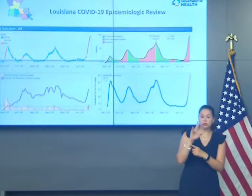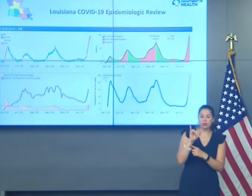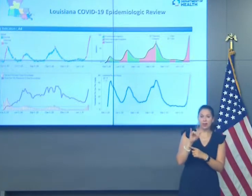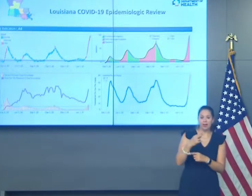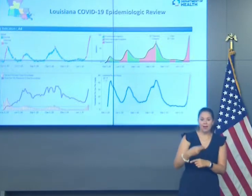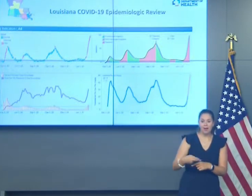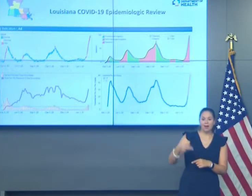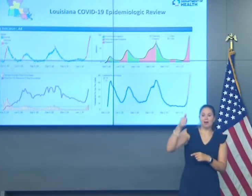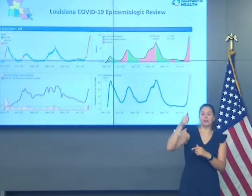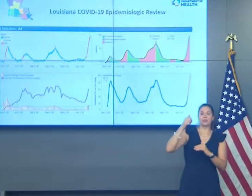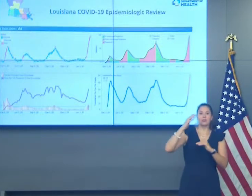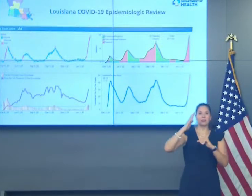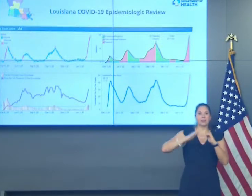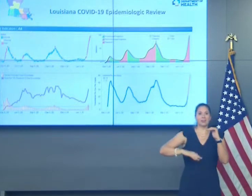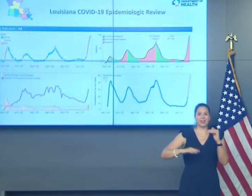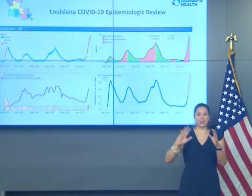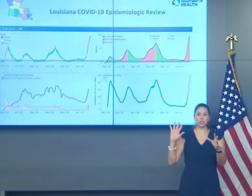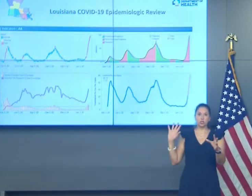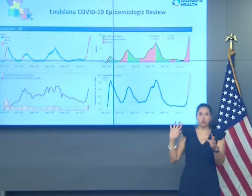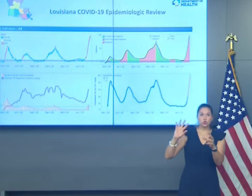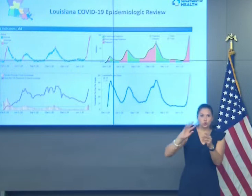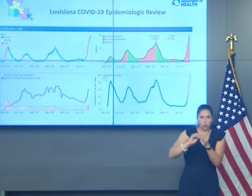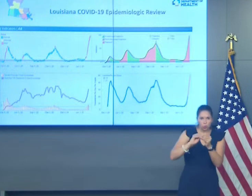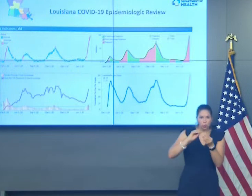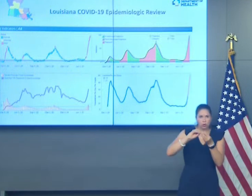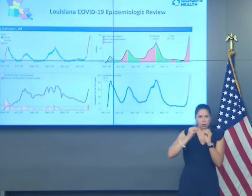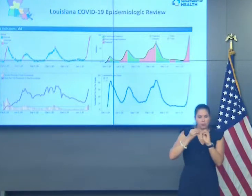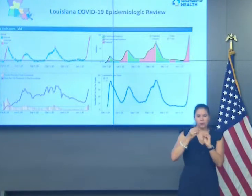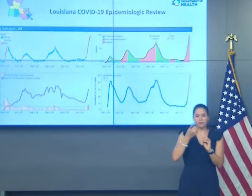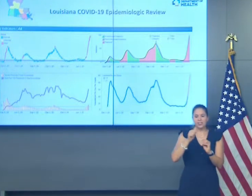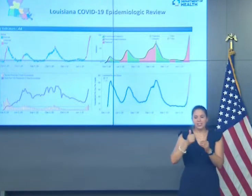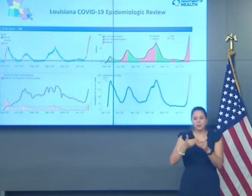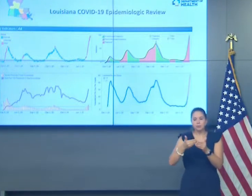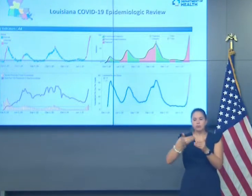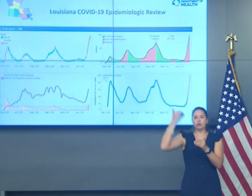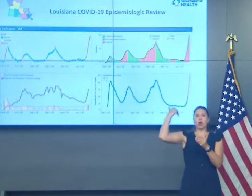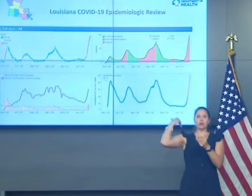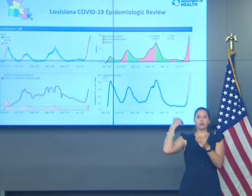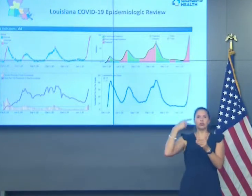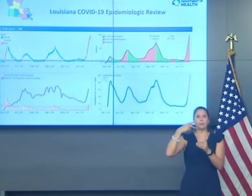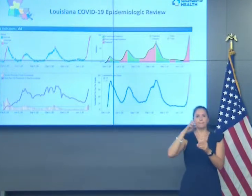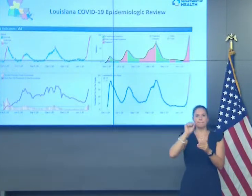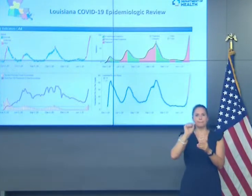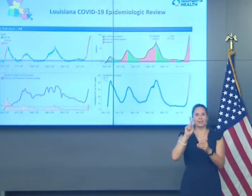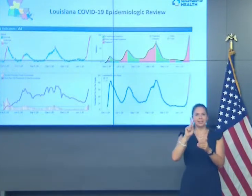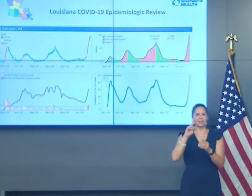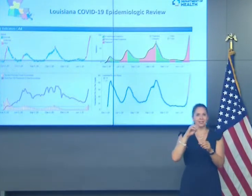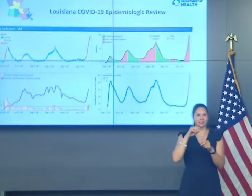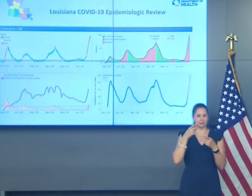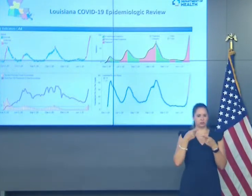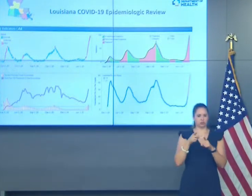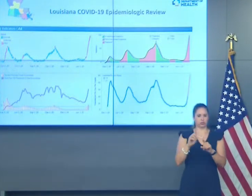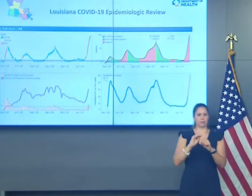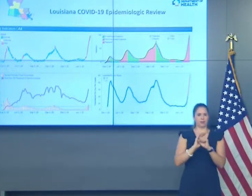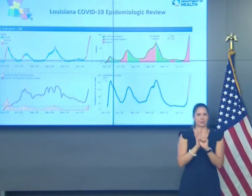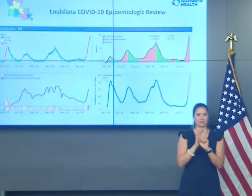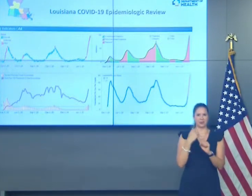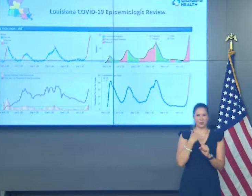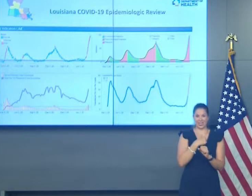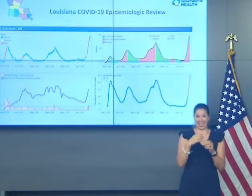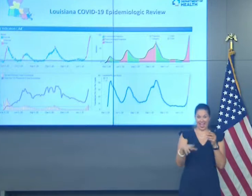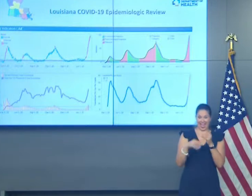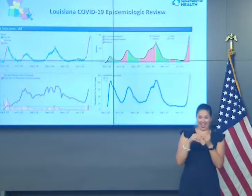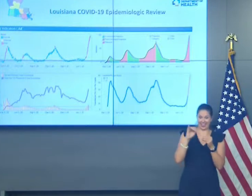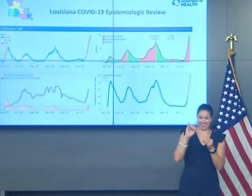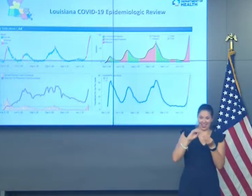is higher than the total number of any prior peak in our pandemic. We added just in the